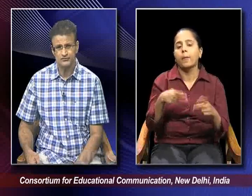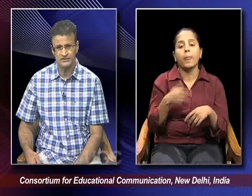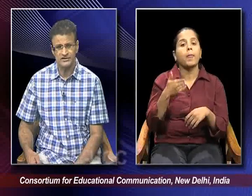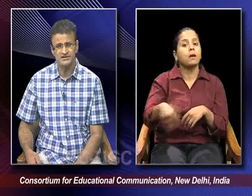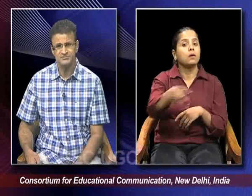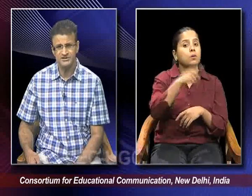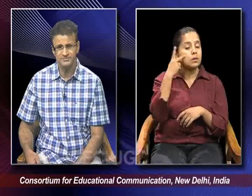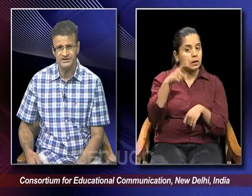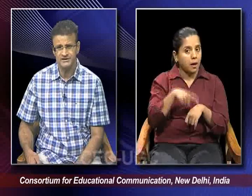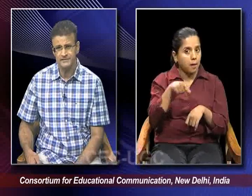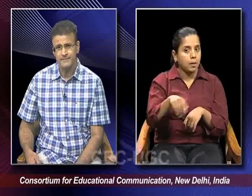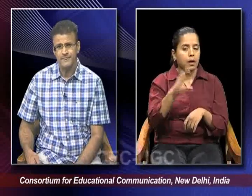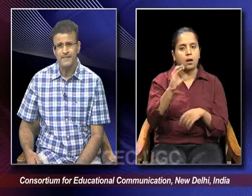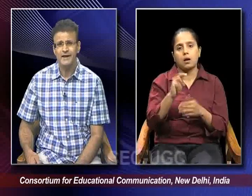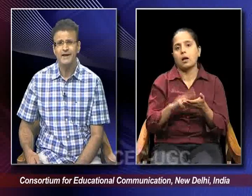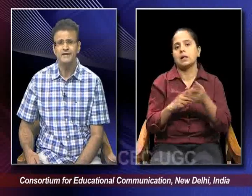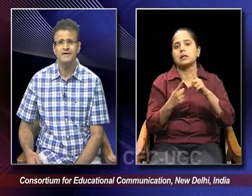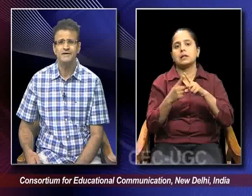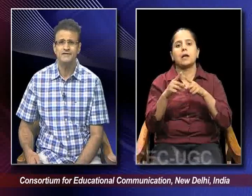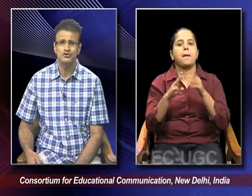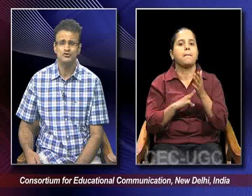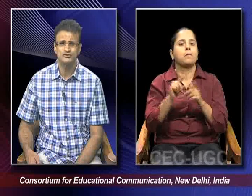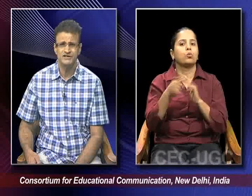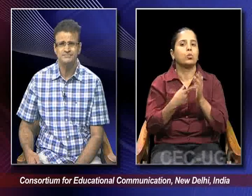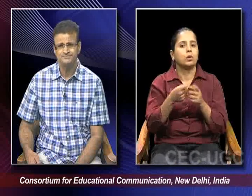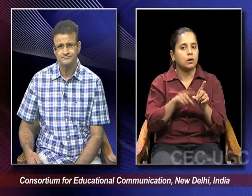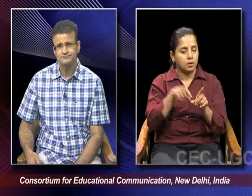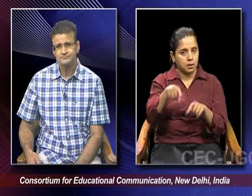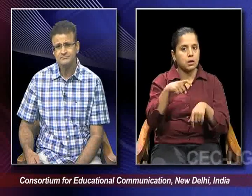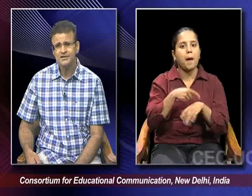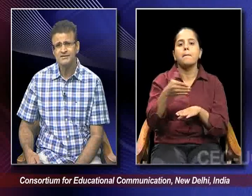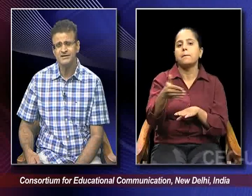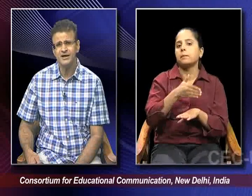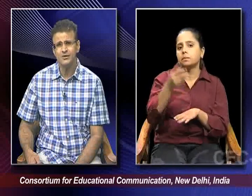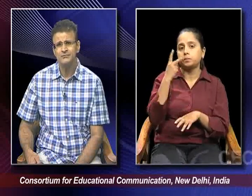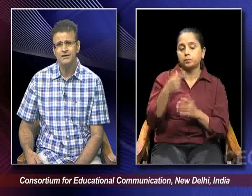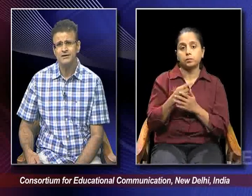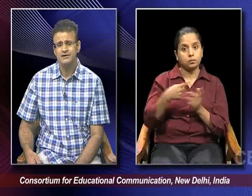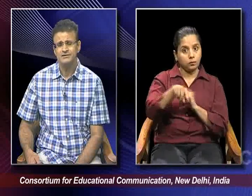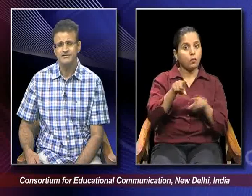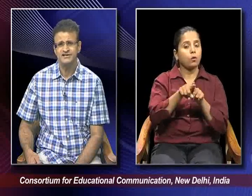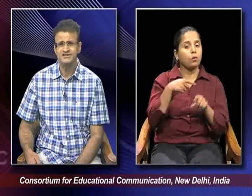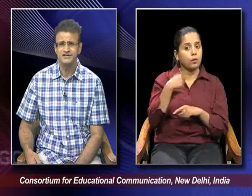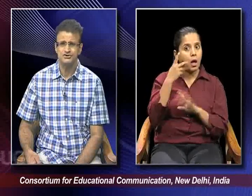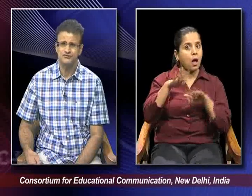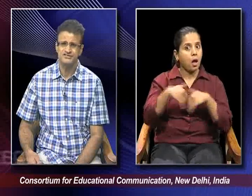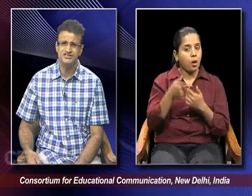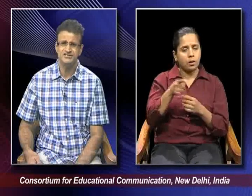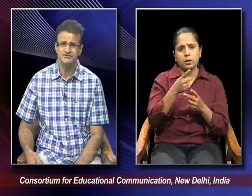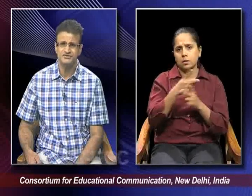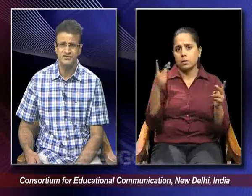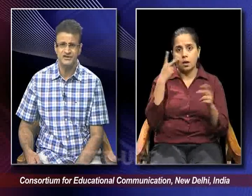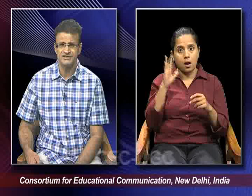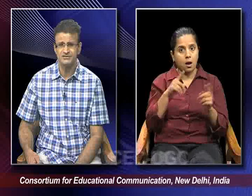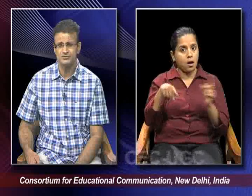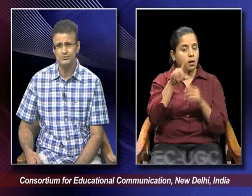of the contemporary period. And we also see that how various kinds of scenes